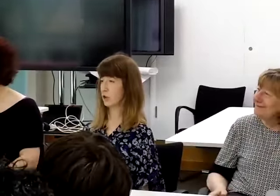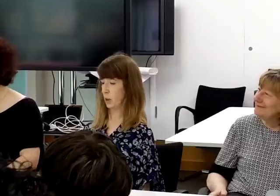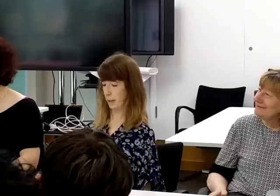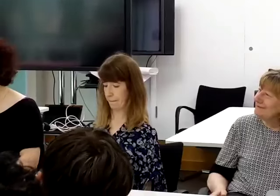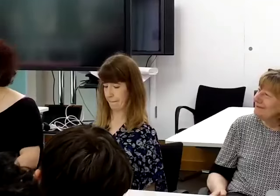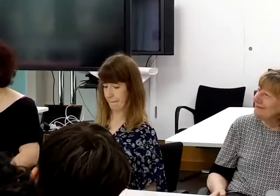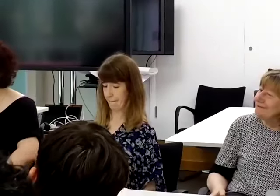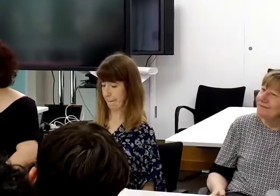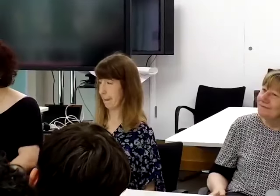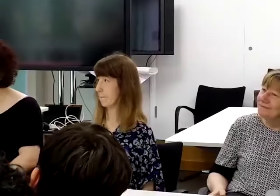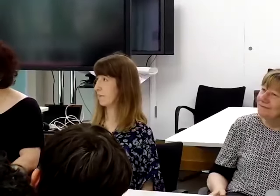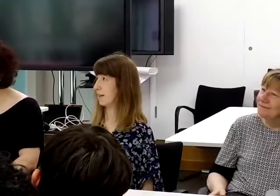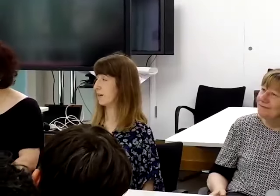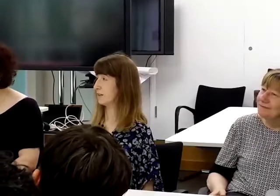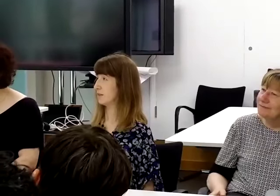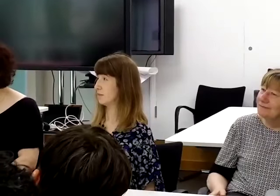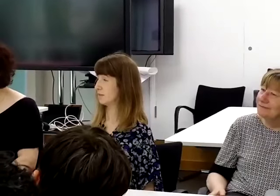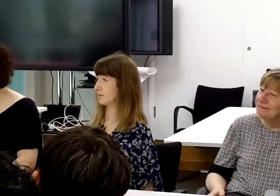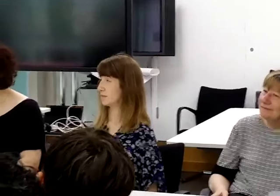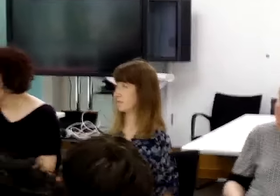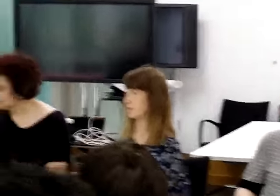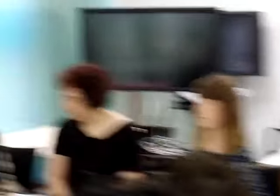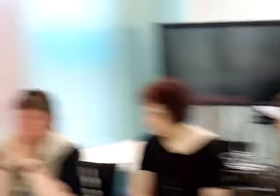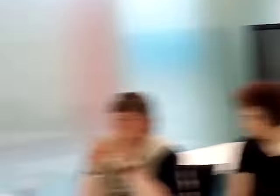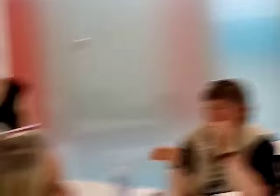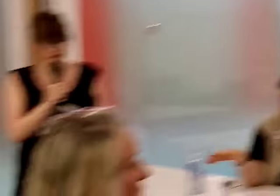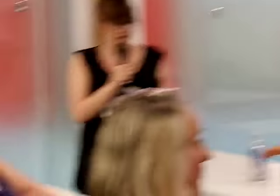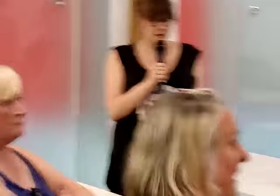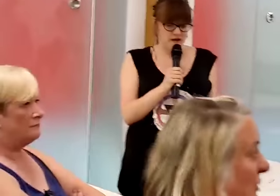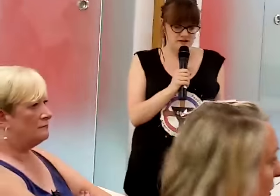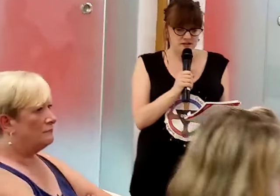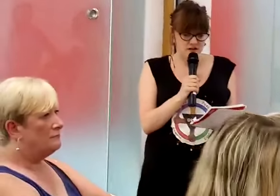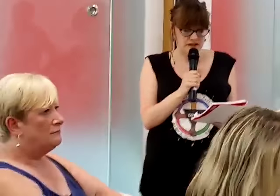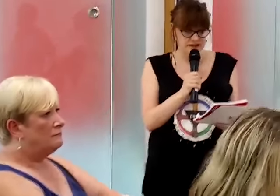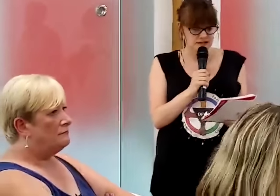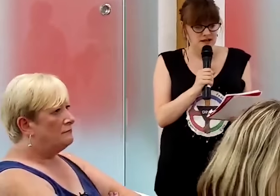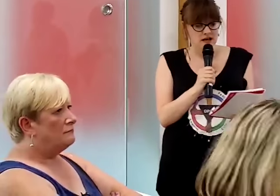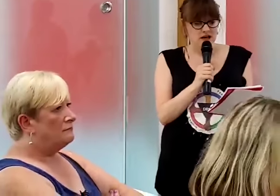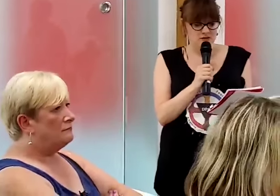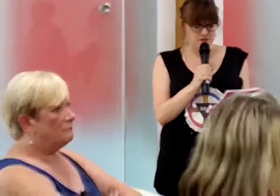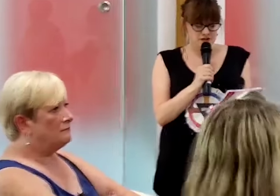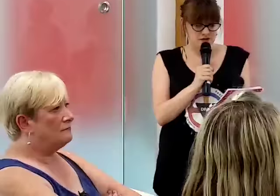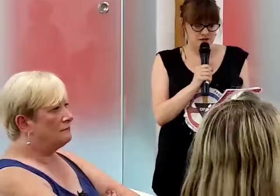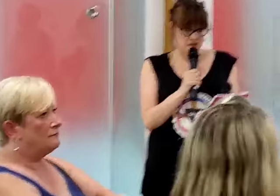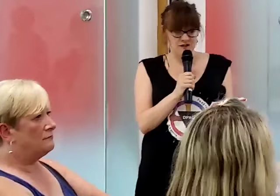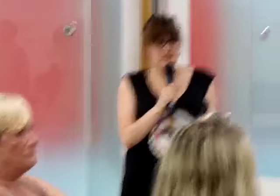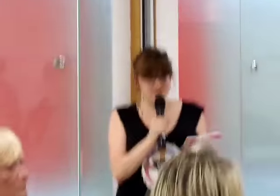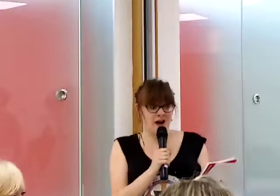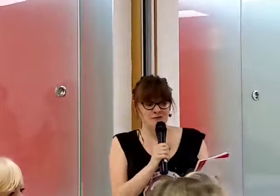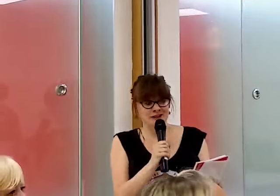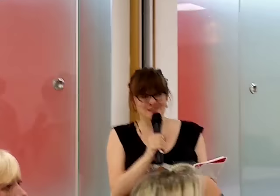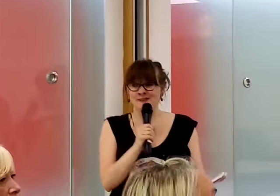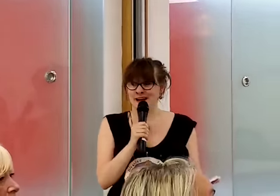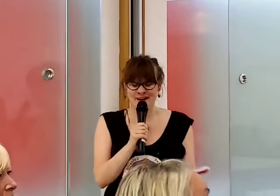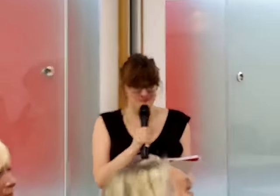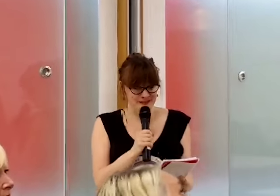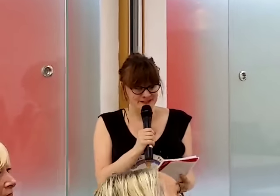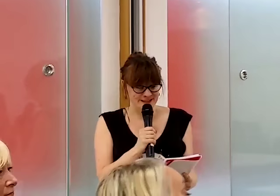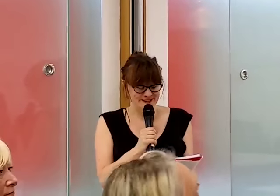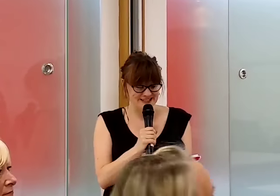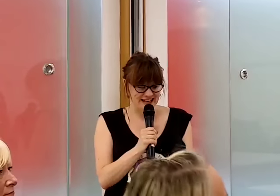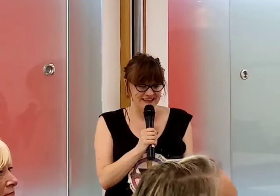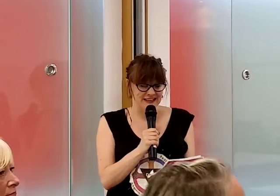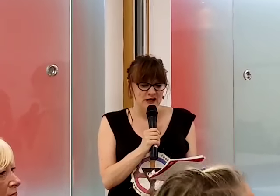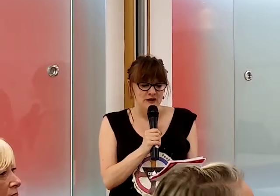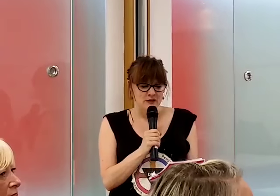Hi, so Francesca Martinez sends apologies. She's really sorry she can't be here with us tonight. So she says, yeah, I'm really sorry I